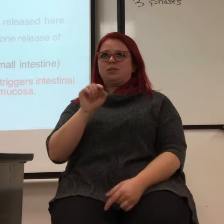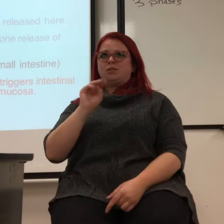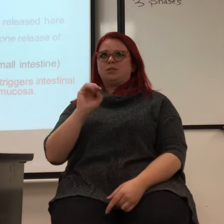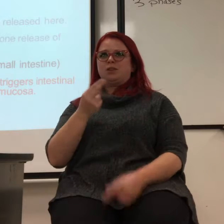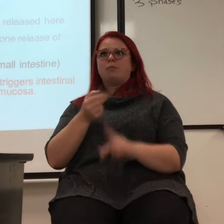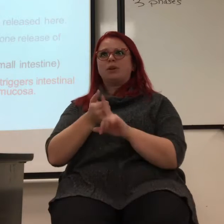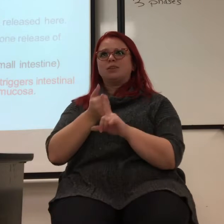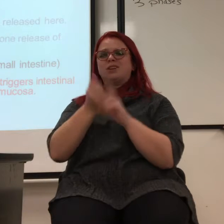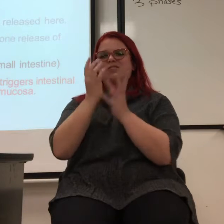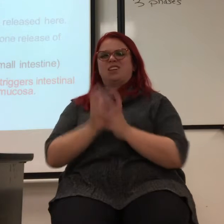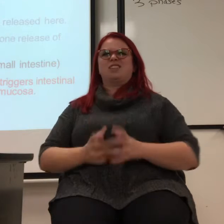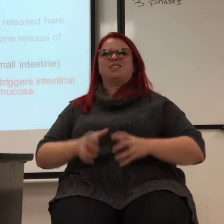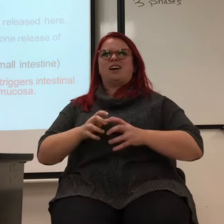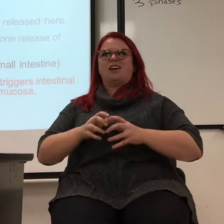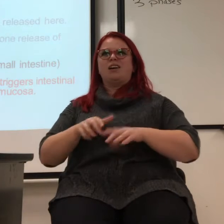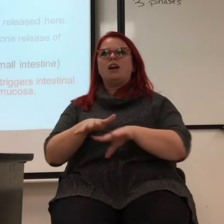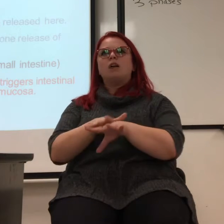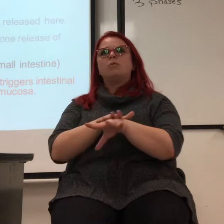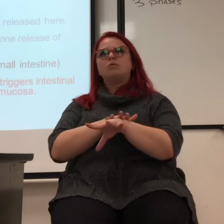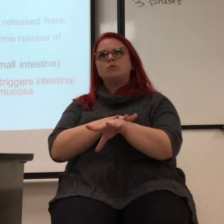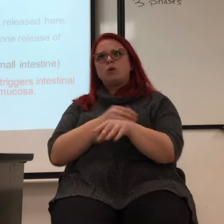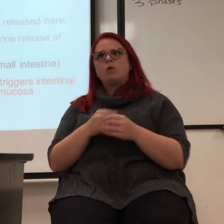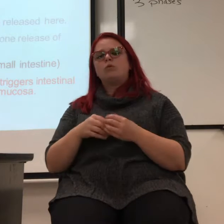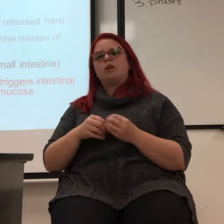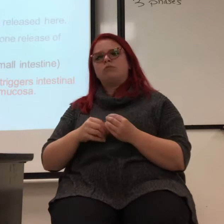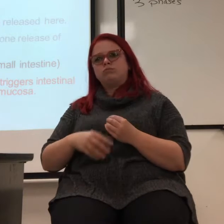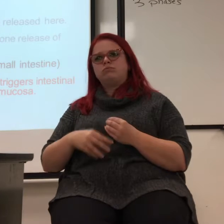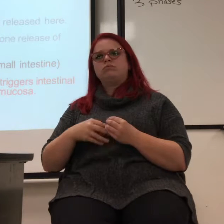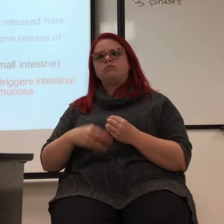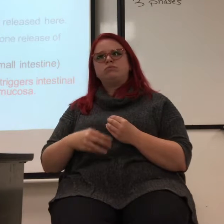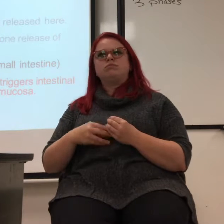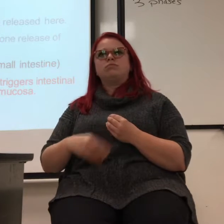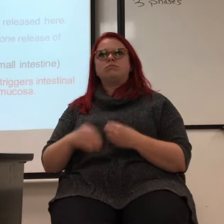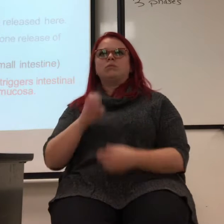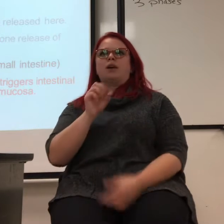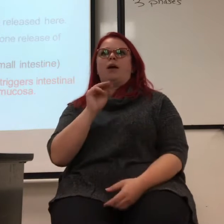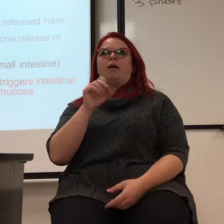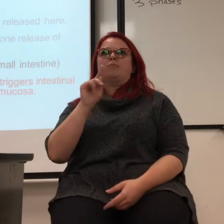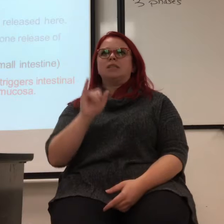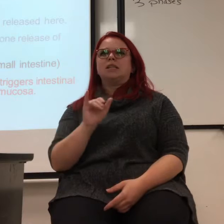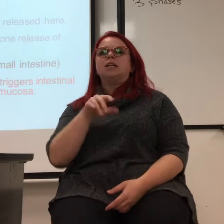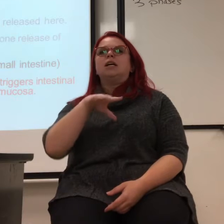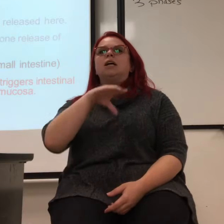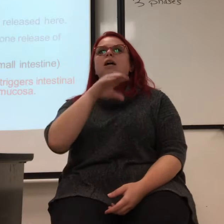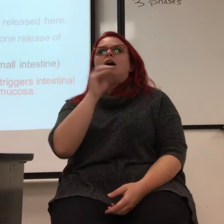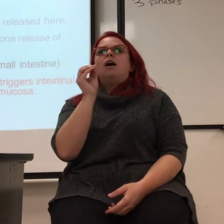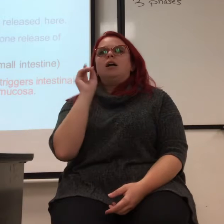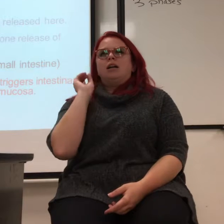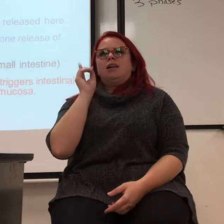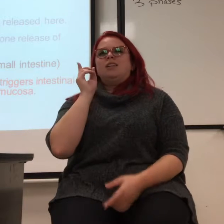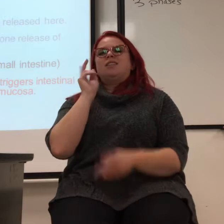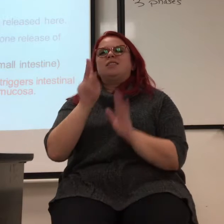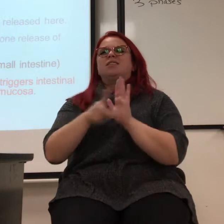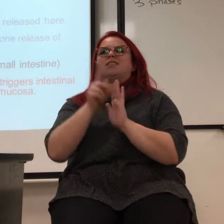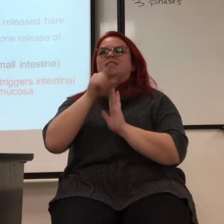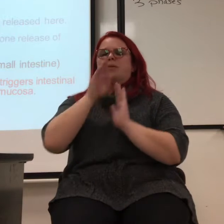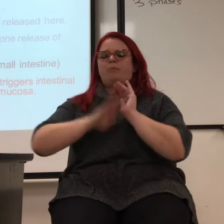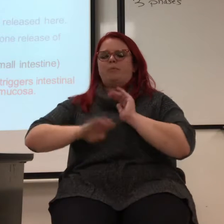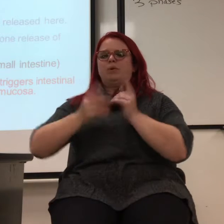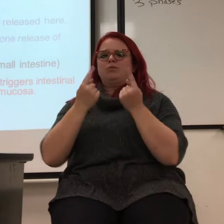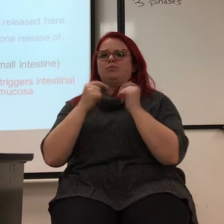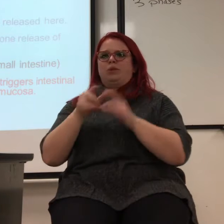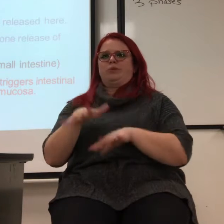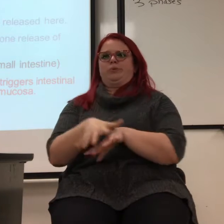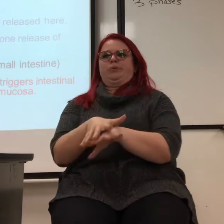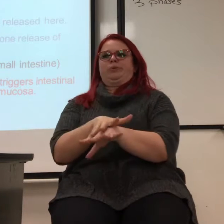And when you empty the stomach to the intestine, this phase is basically trying to slow the